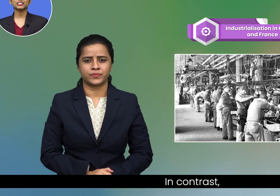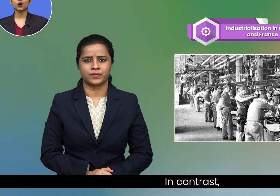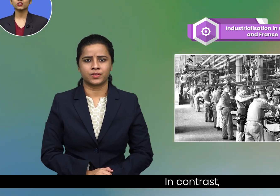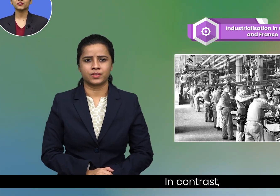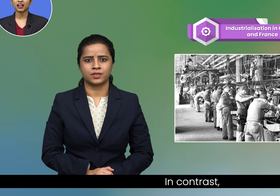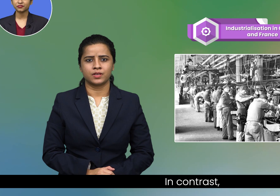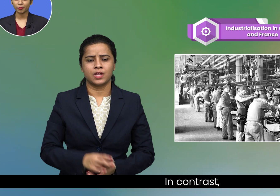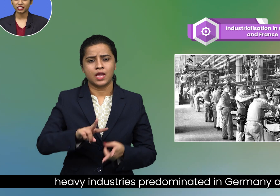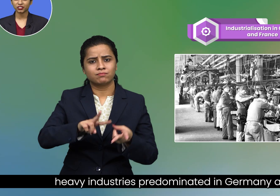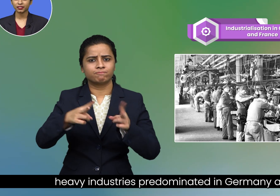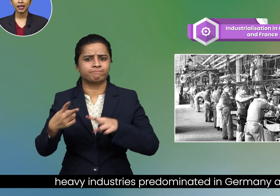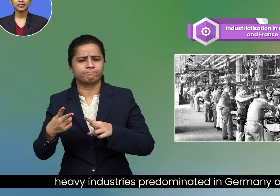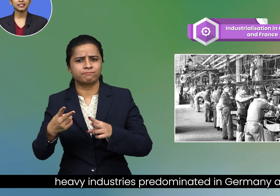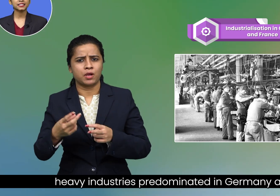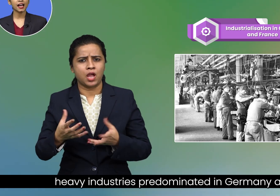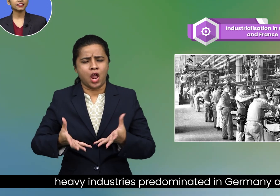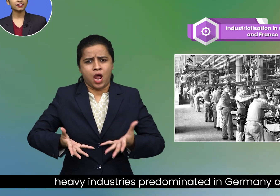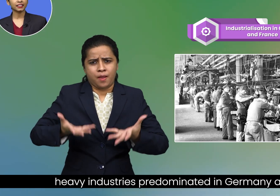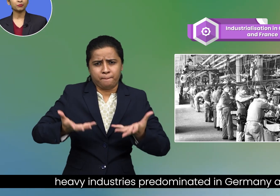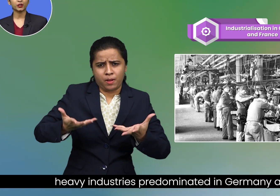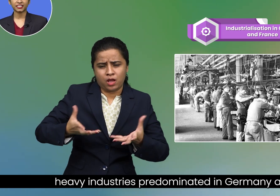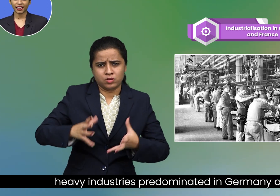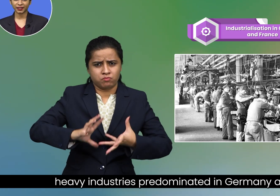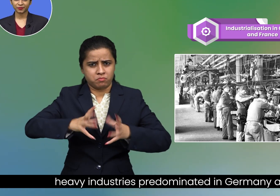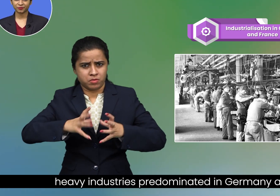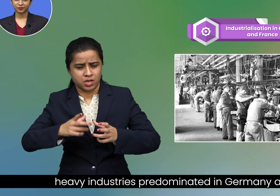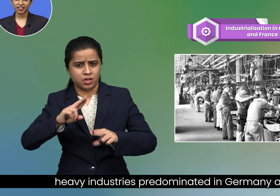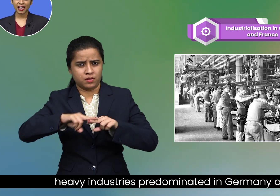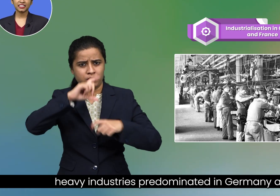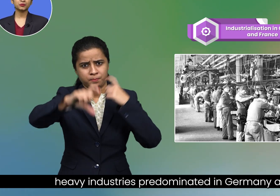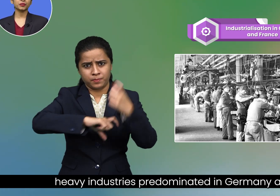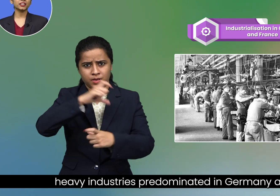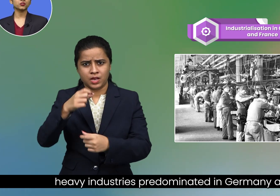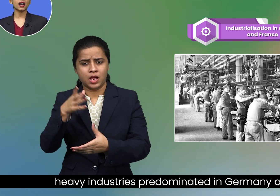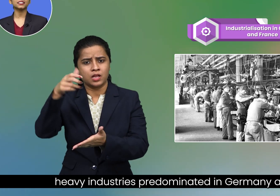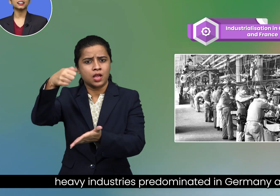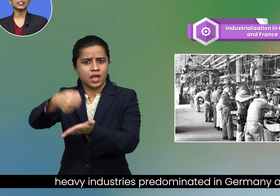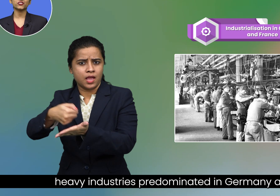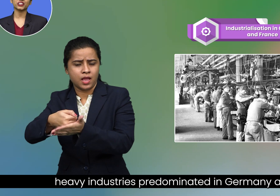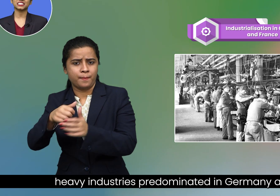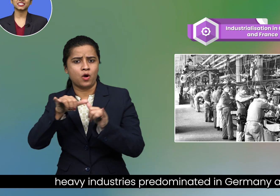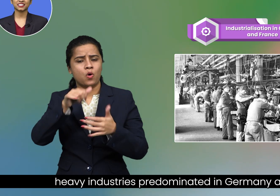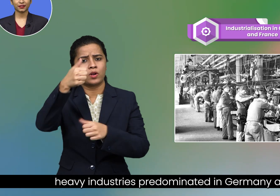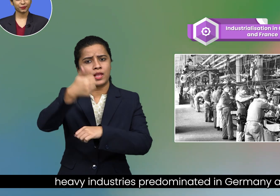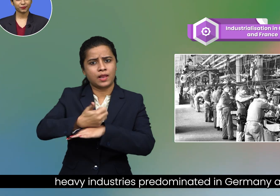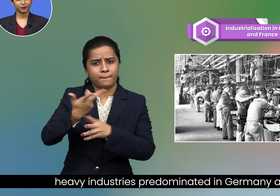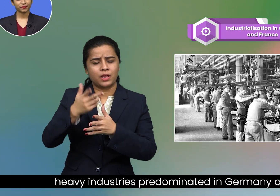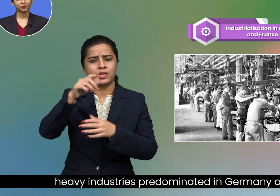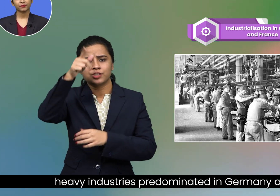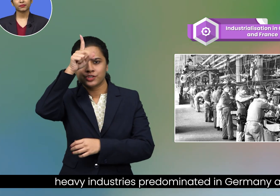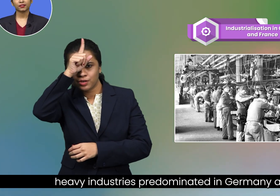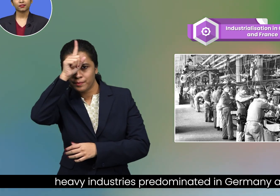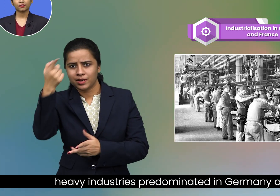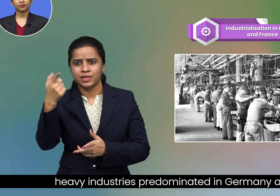In contrast, heavy industries predominated in Germany and Britain.